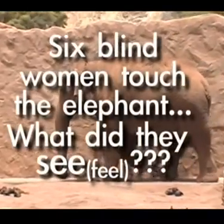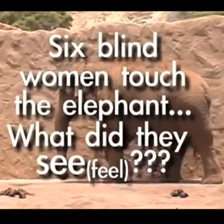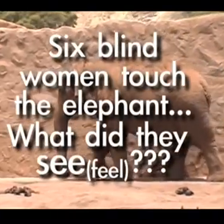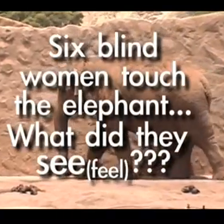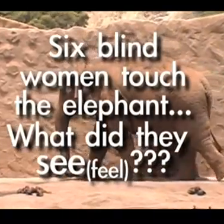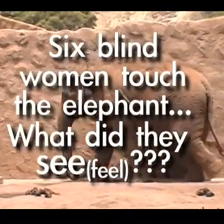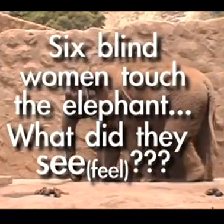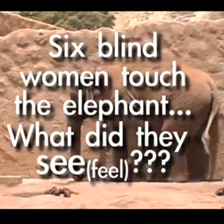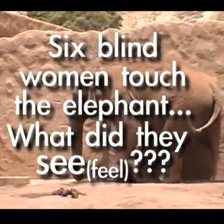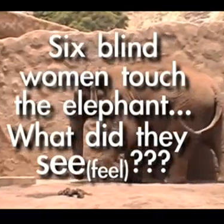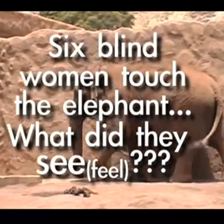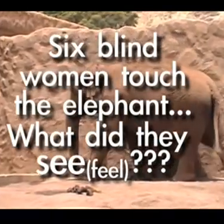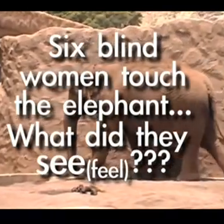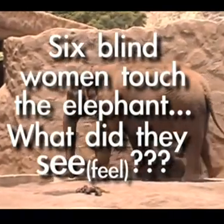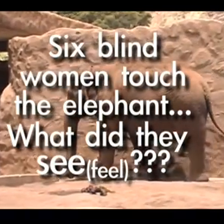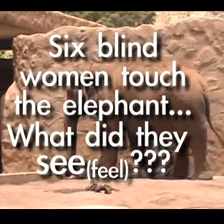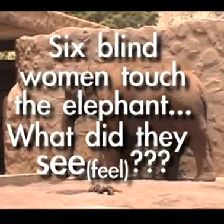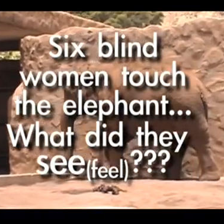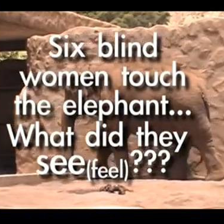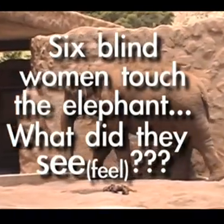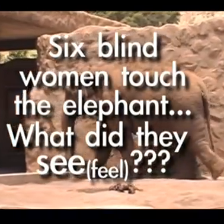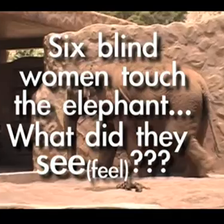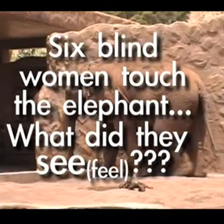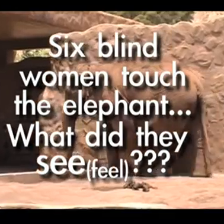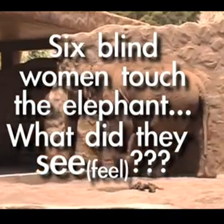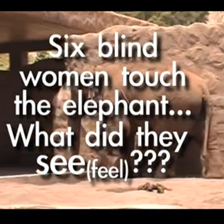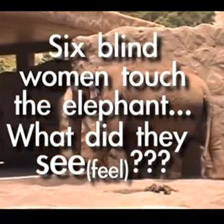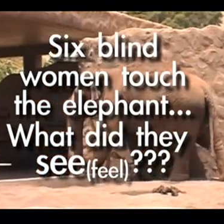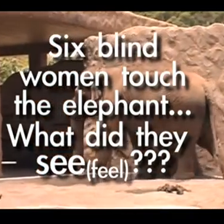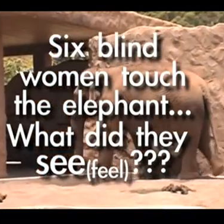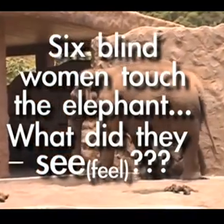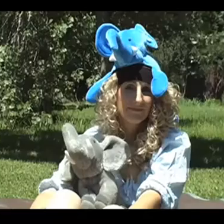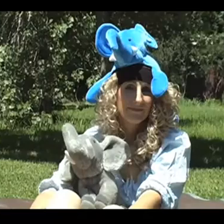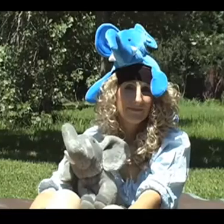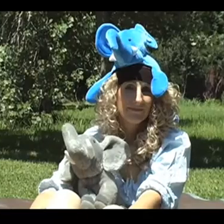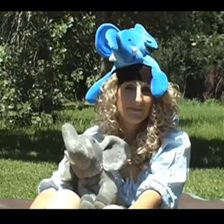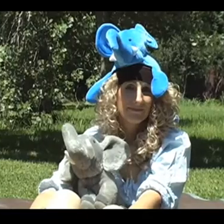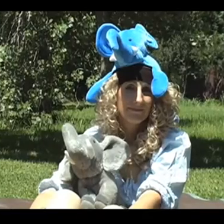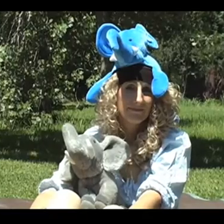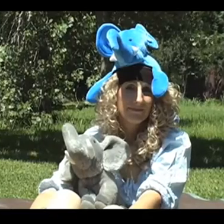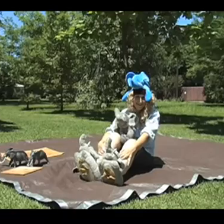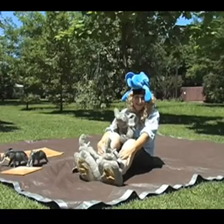six blind women touched the elephant. What did they see? Feel.